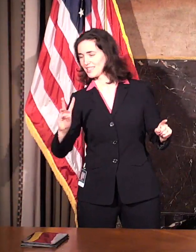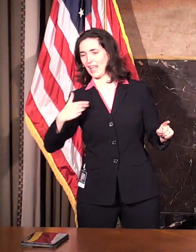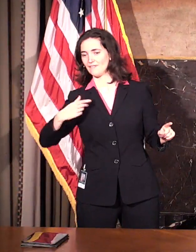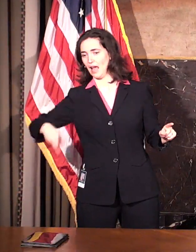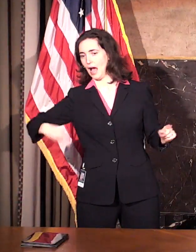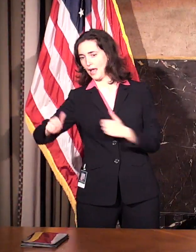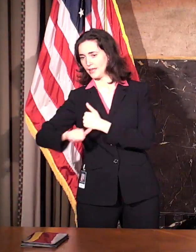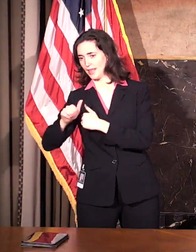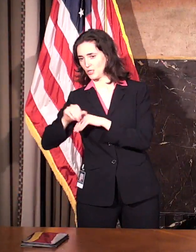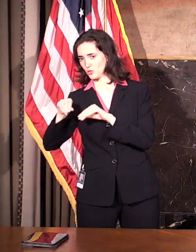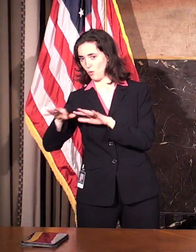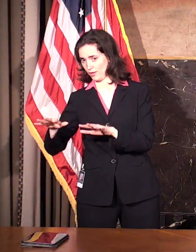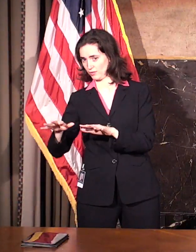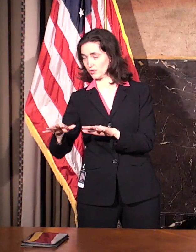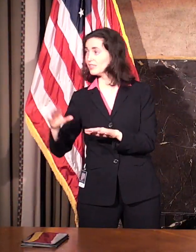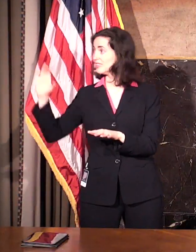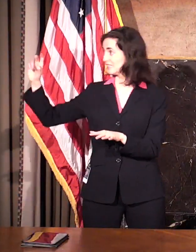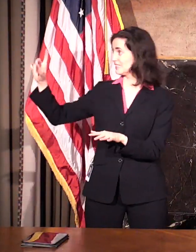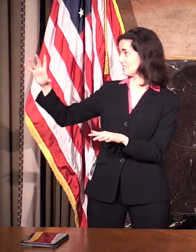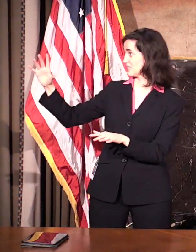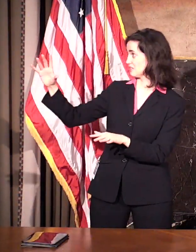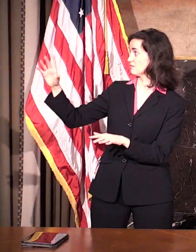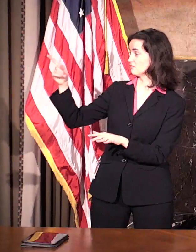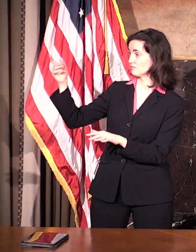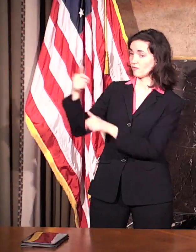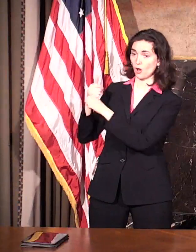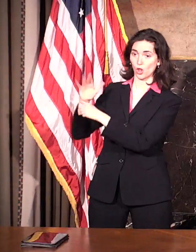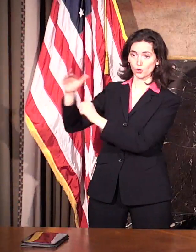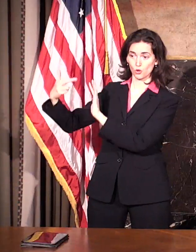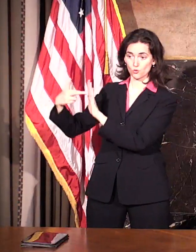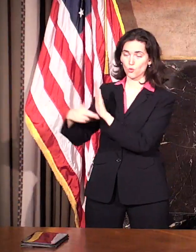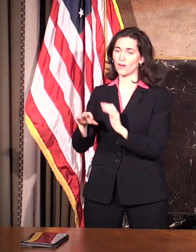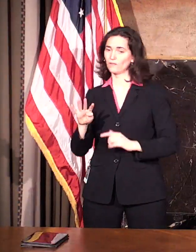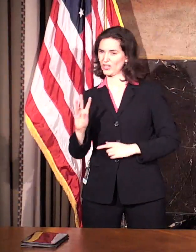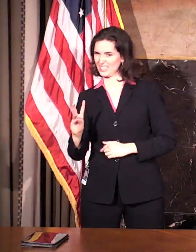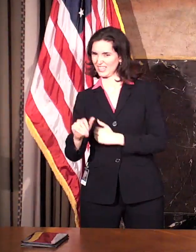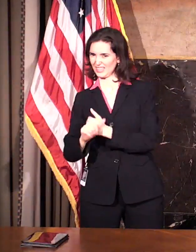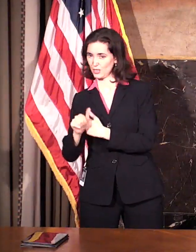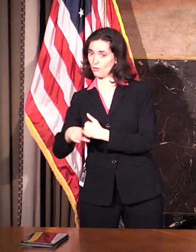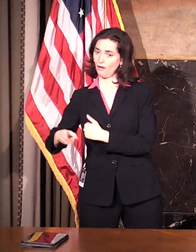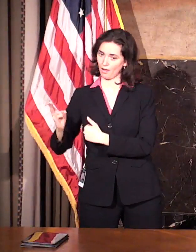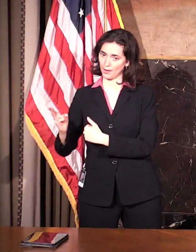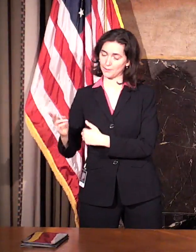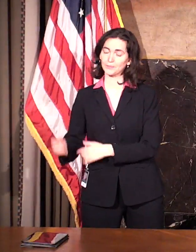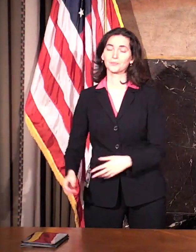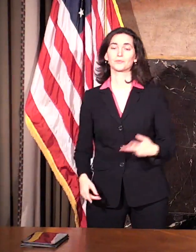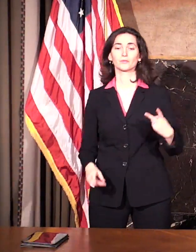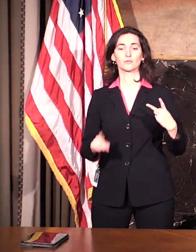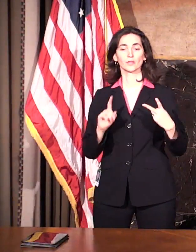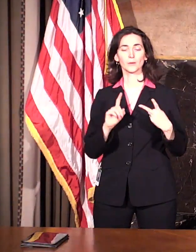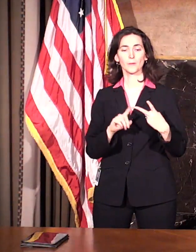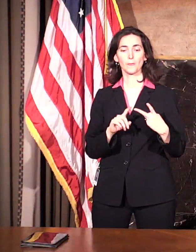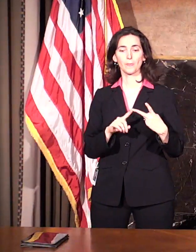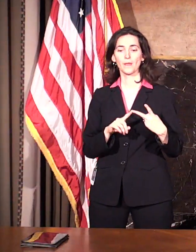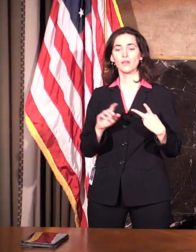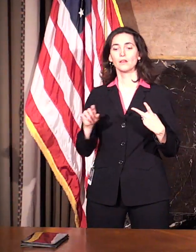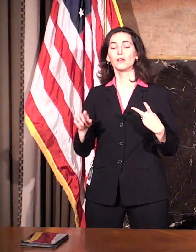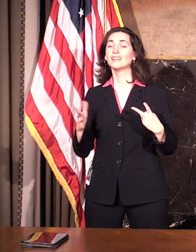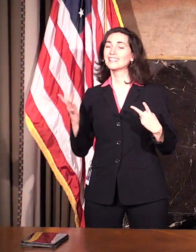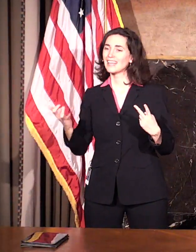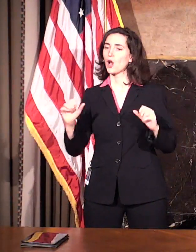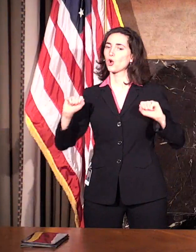possible by the CDC, even though we're encouraged in the direction we're going. And the second is ancillary risks with this cold